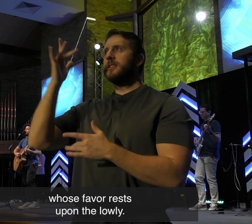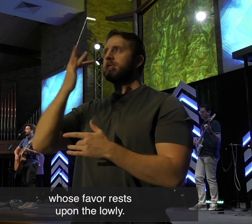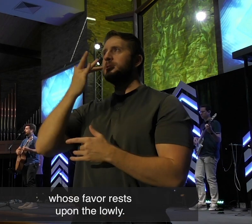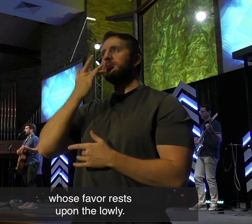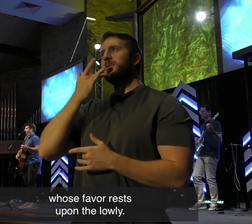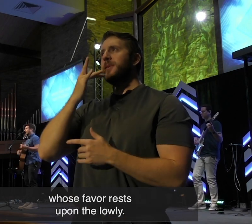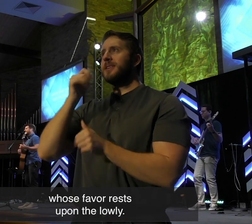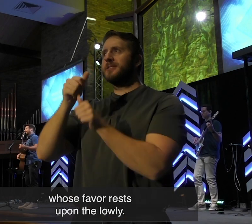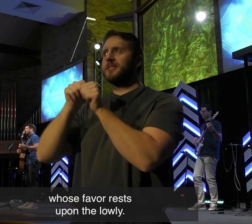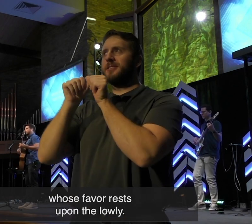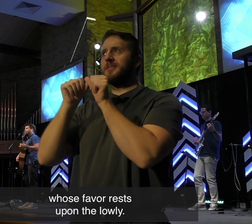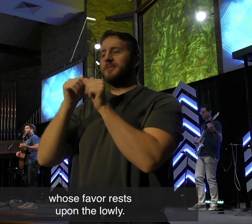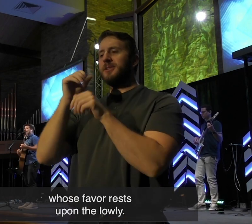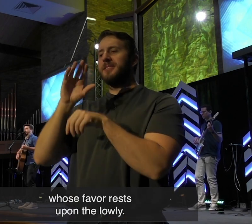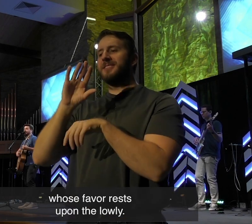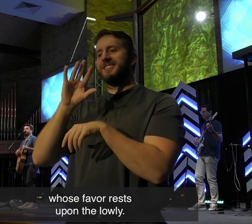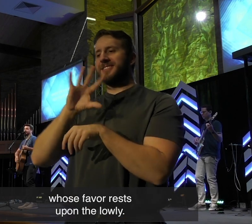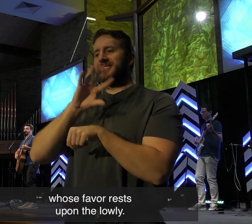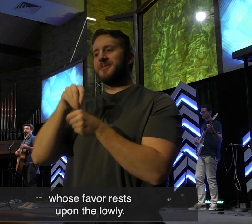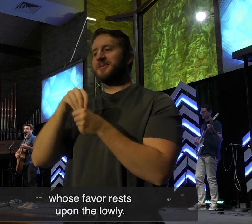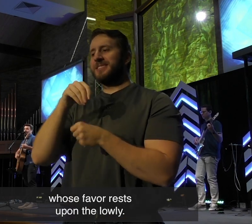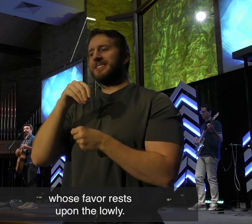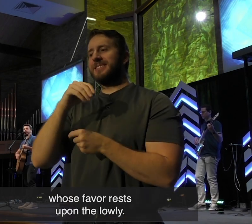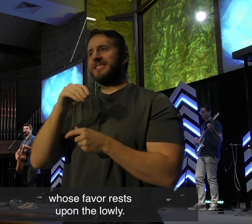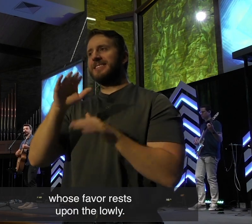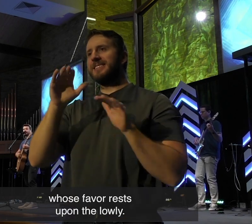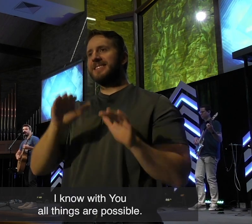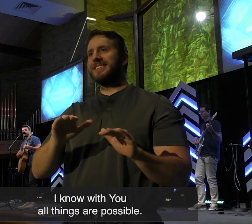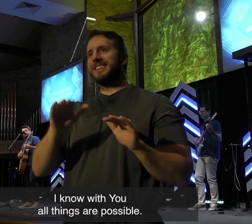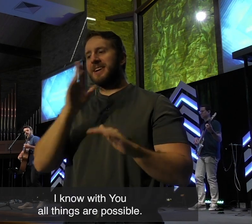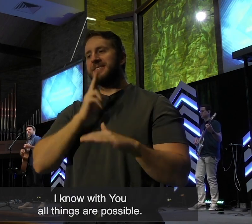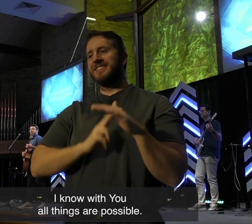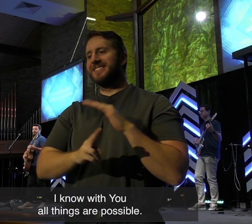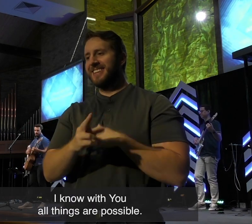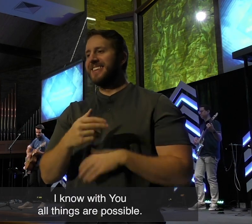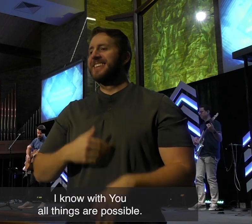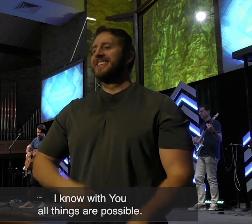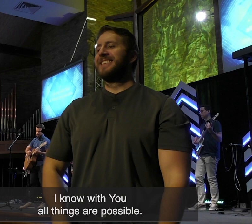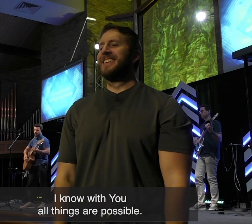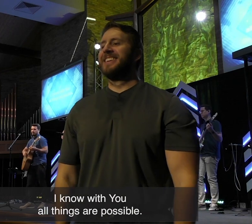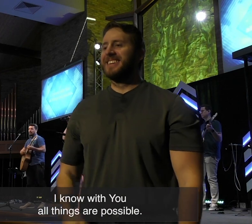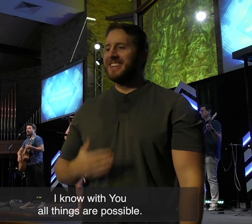whose favor rests upon the lowly.